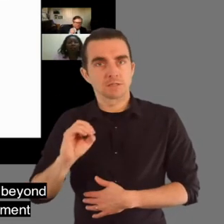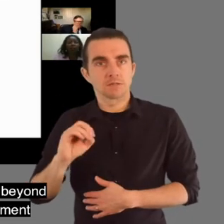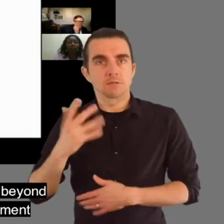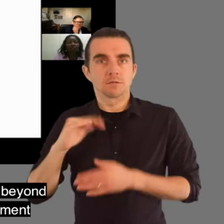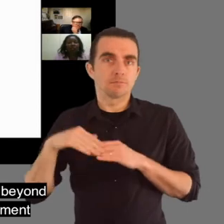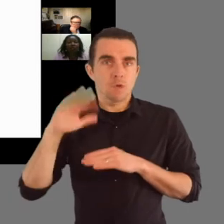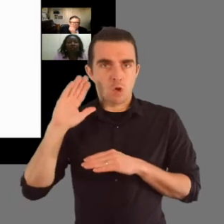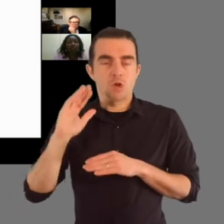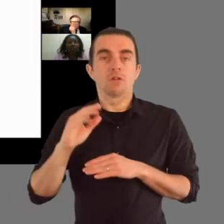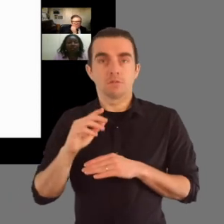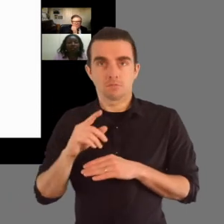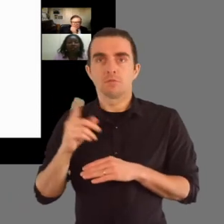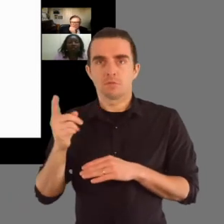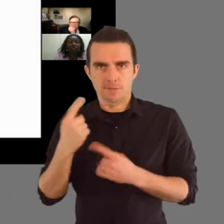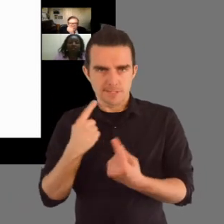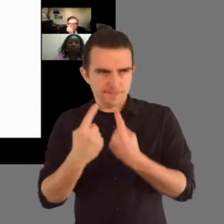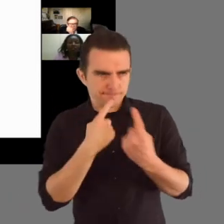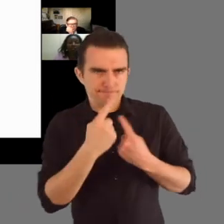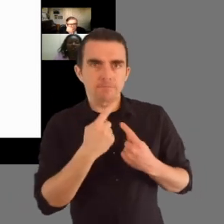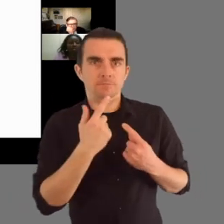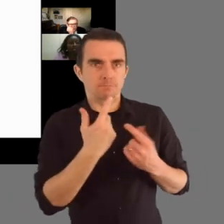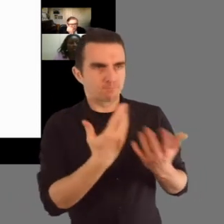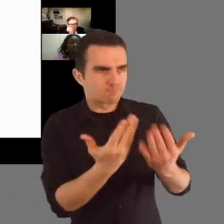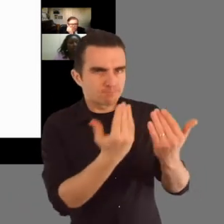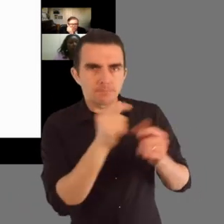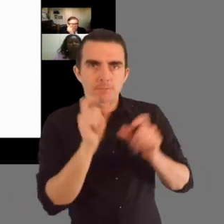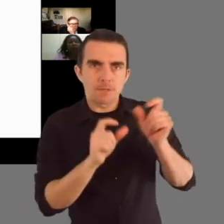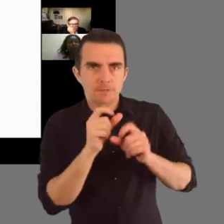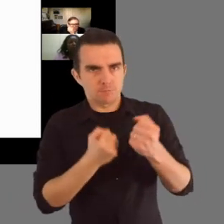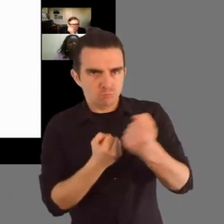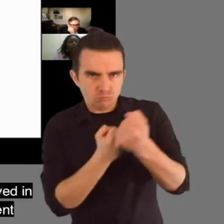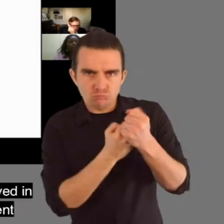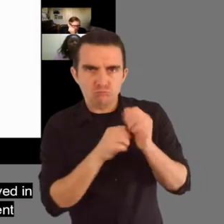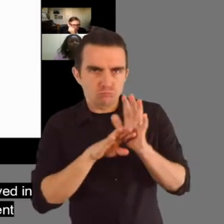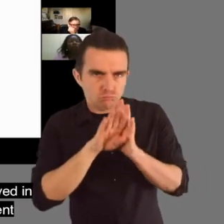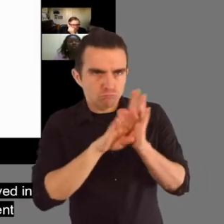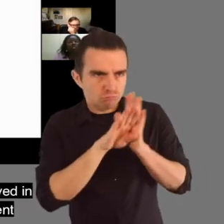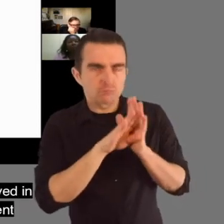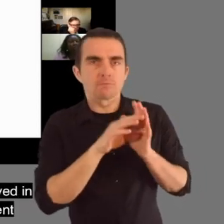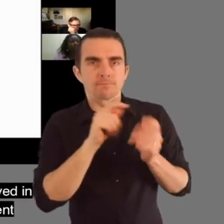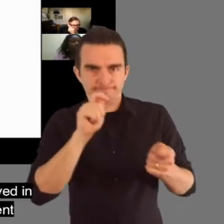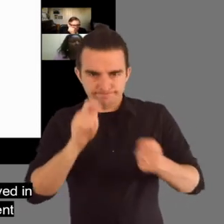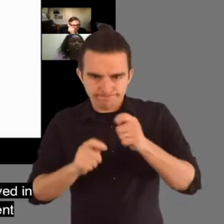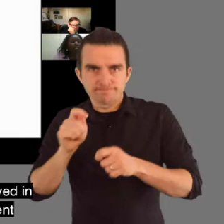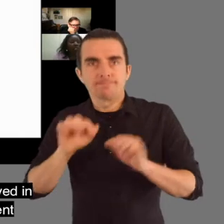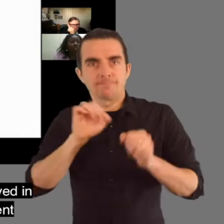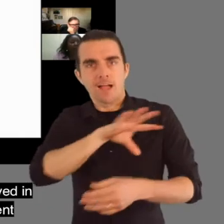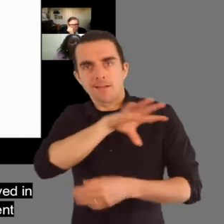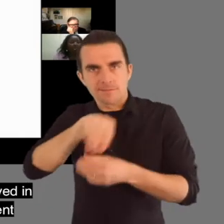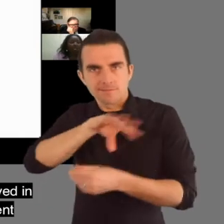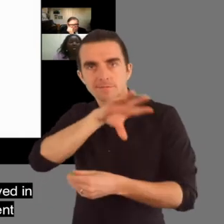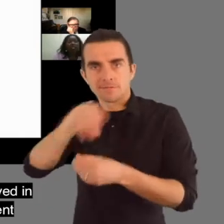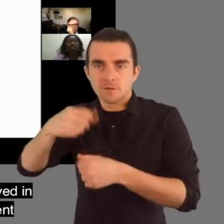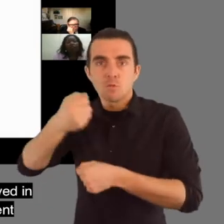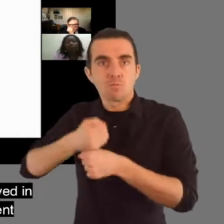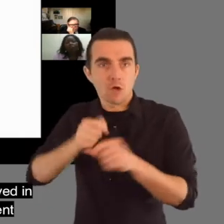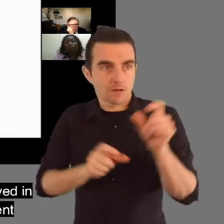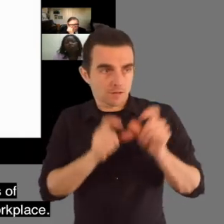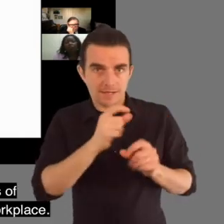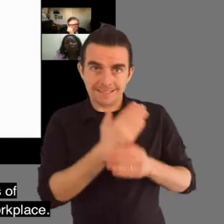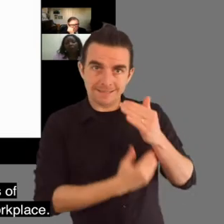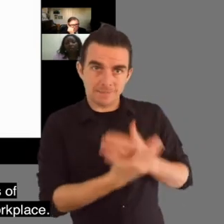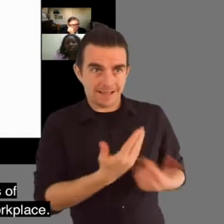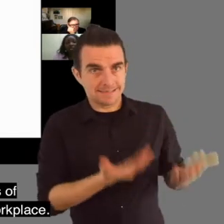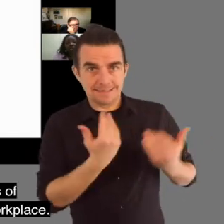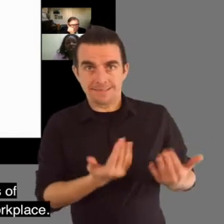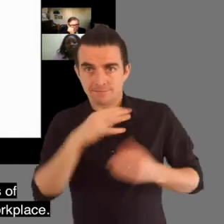the government has recommended, at least 5%. So Safaricom has been involved in rehabilitating its environment